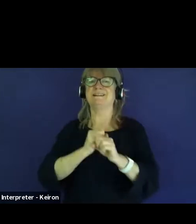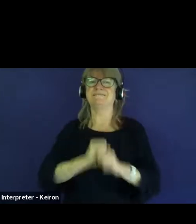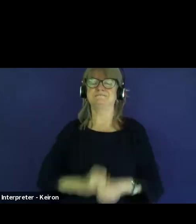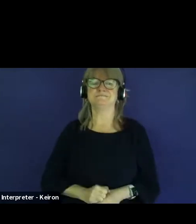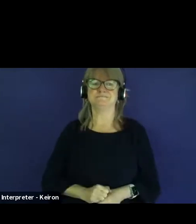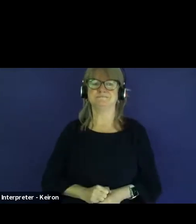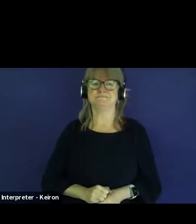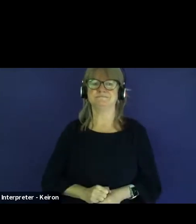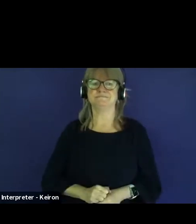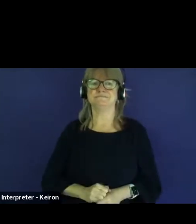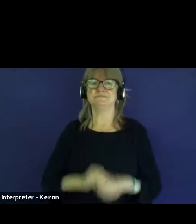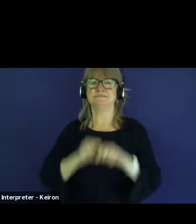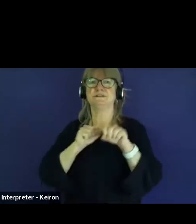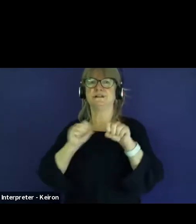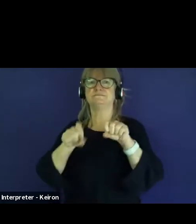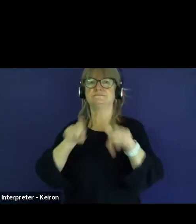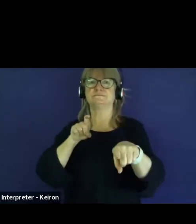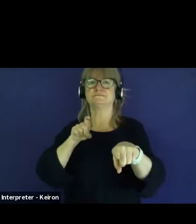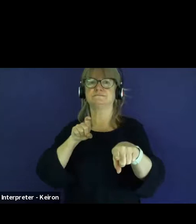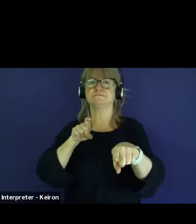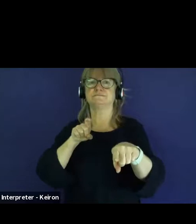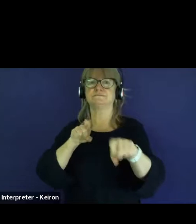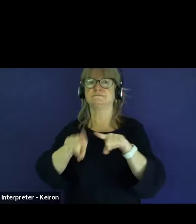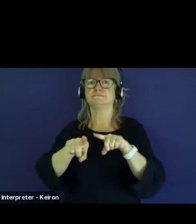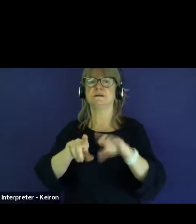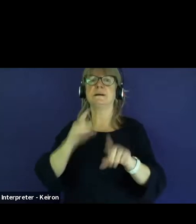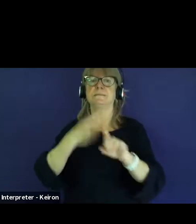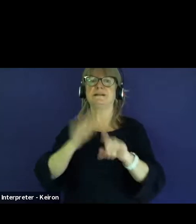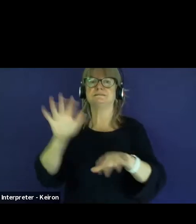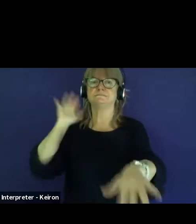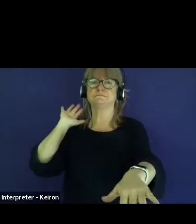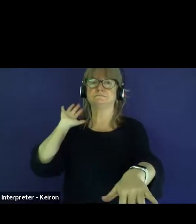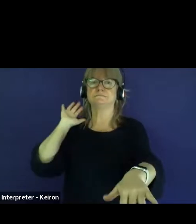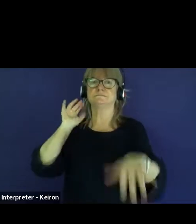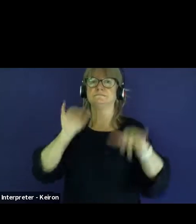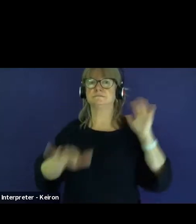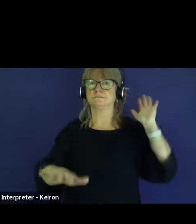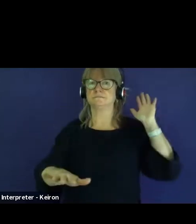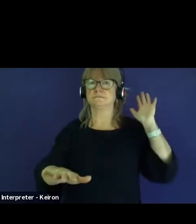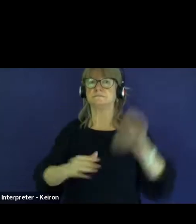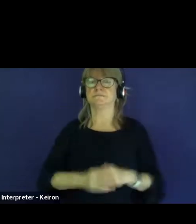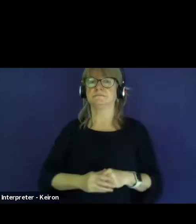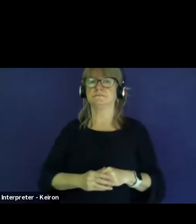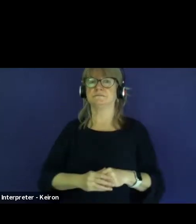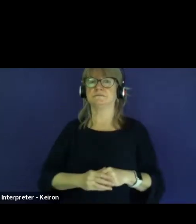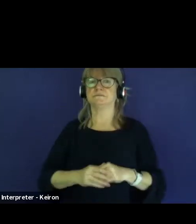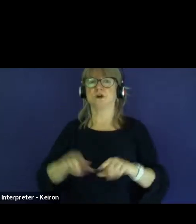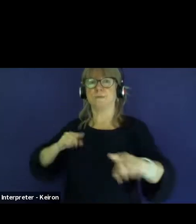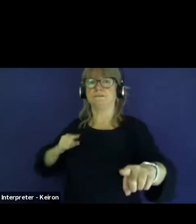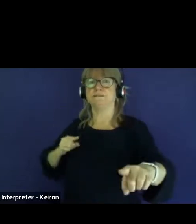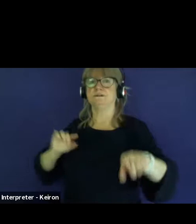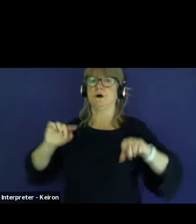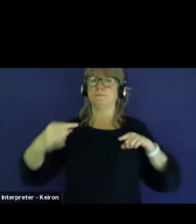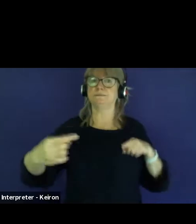to go opposite leg to opposite arm. And we're just bringing those in the opposite direction. If that's